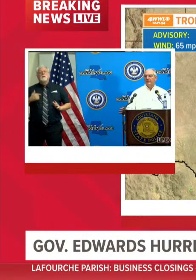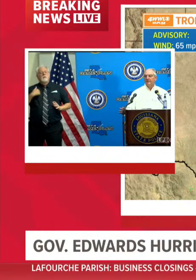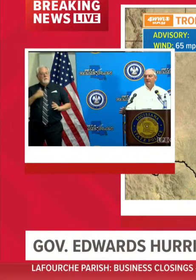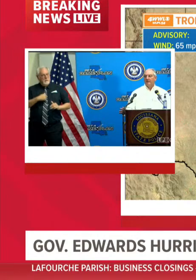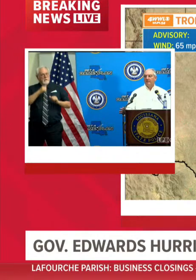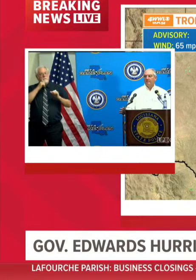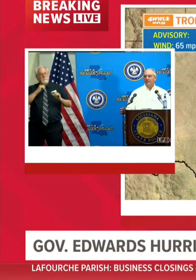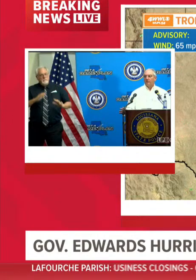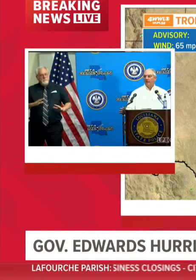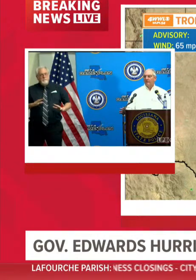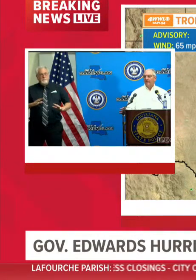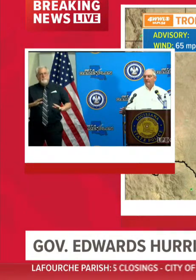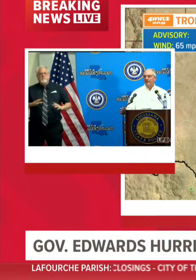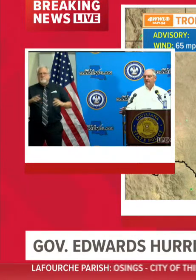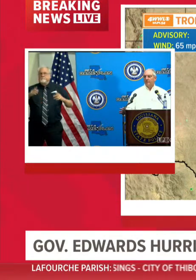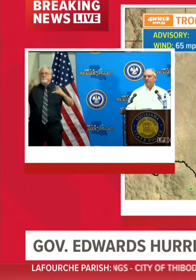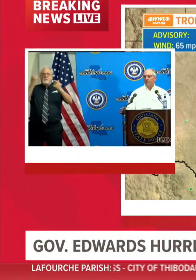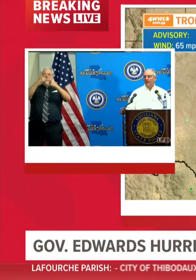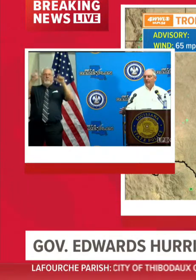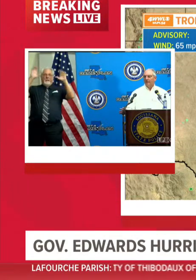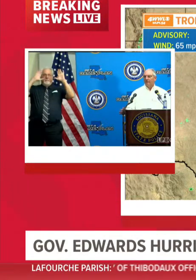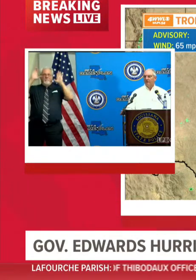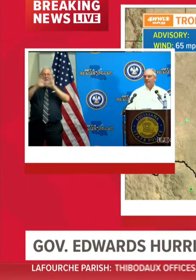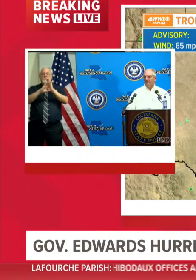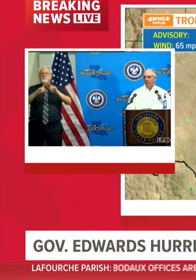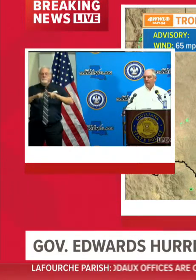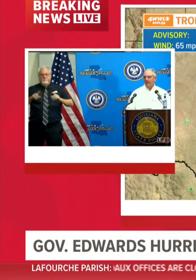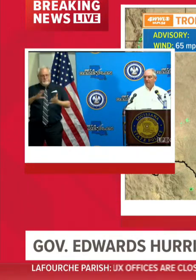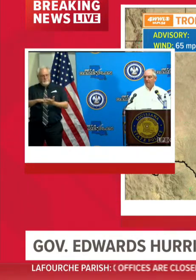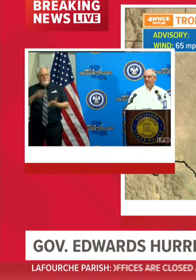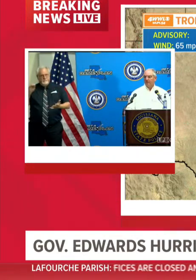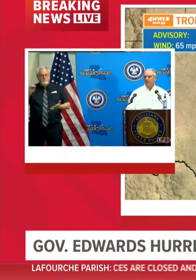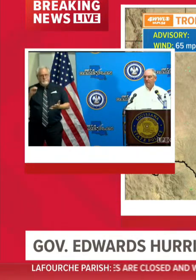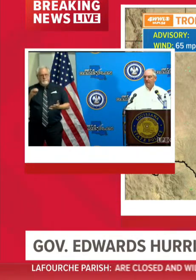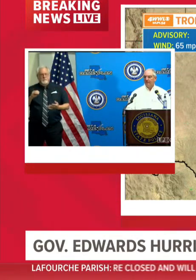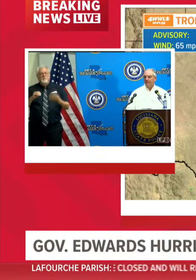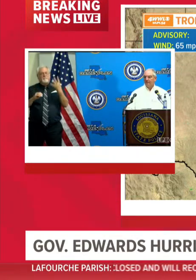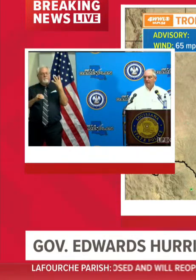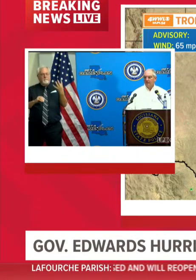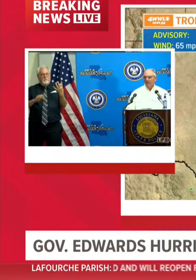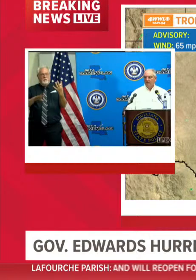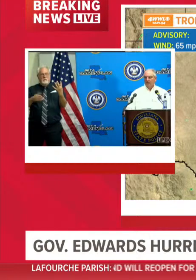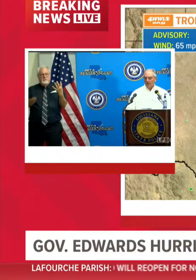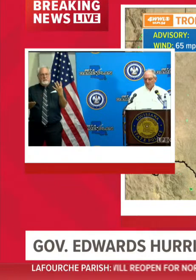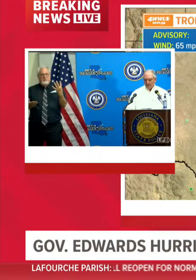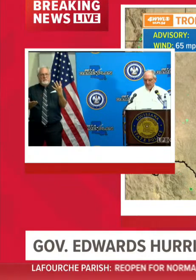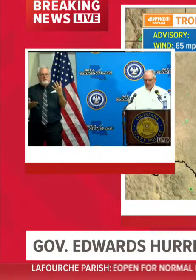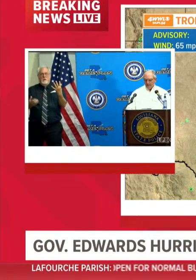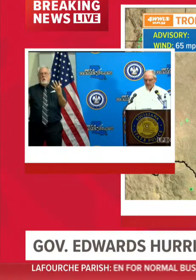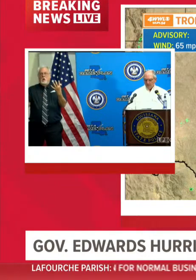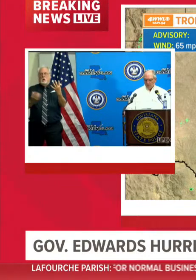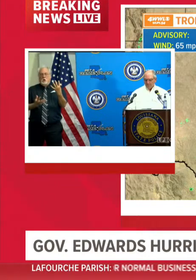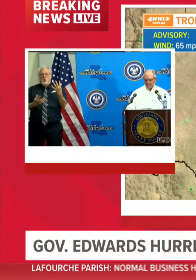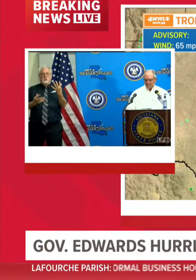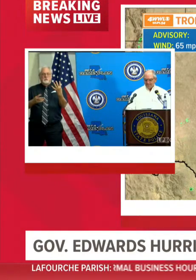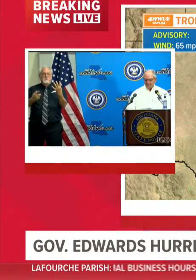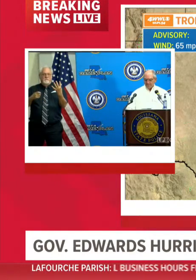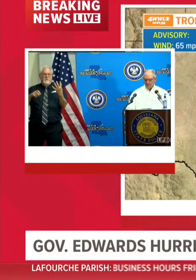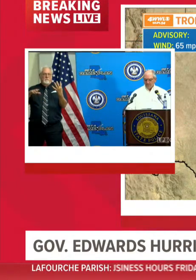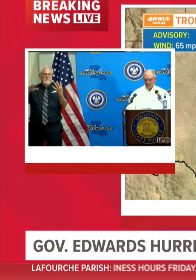been in the grand scheme of things, but we have learned of 4 deaths in Louisiana caused by this